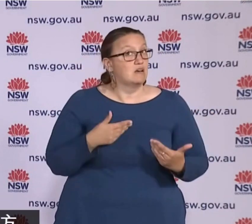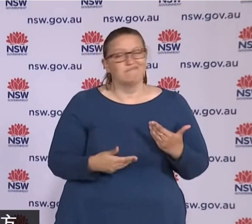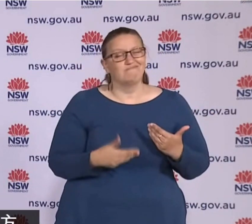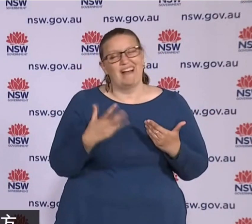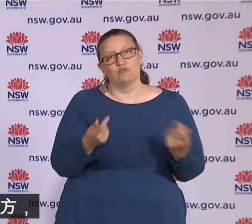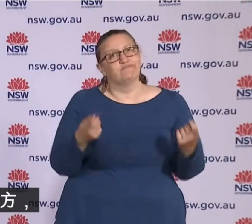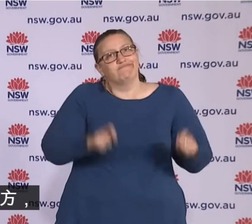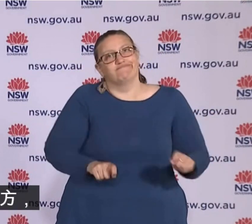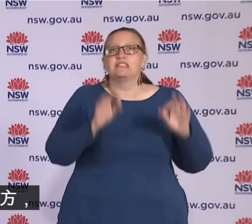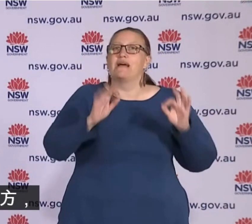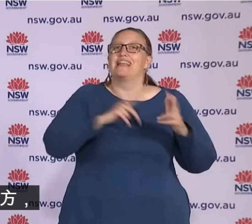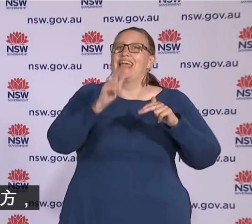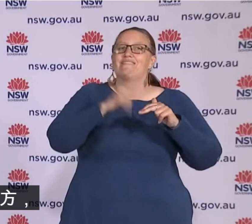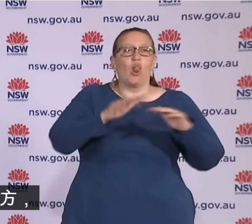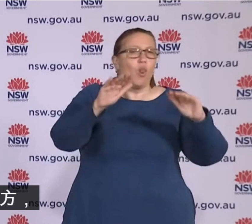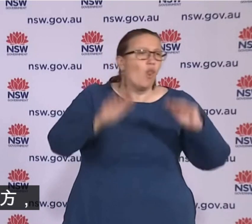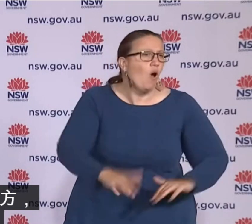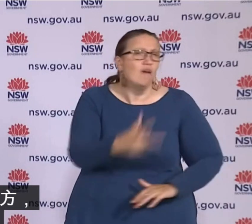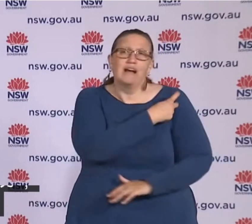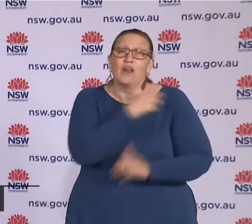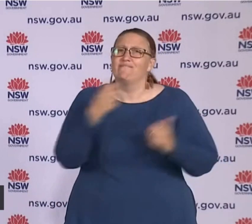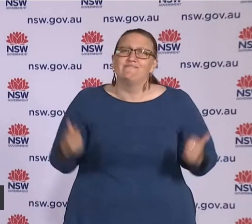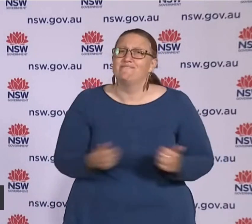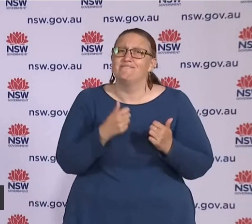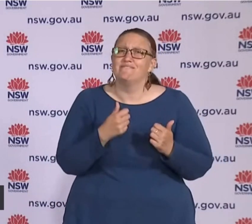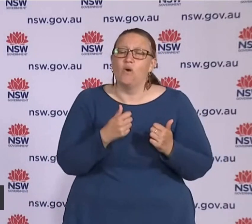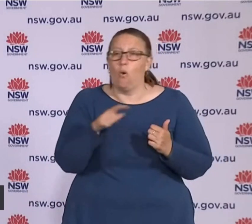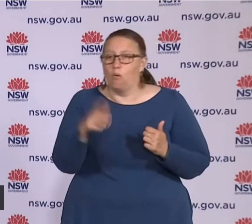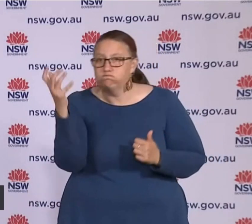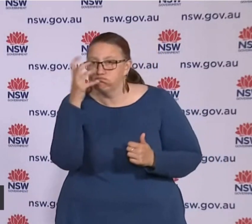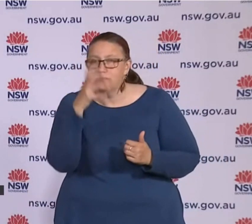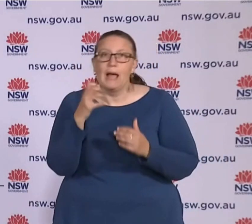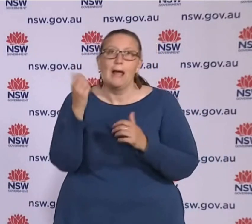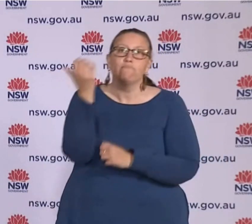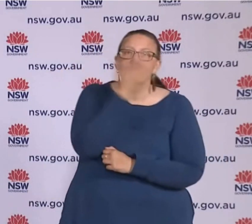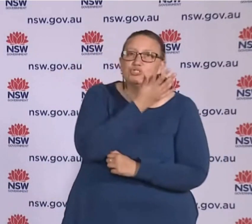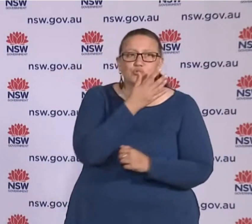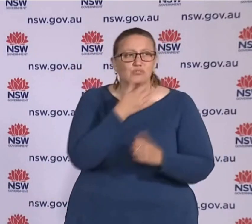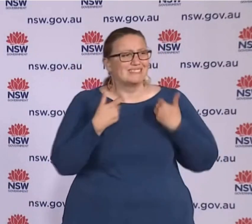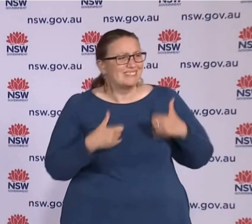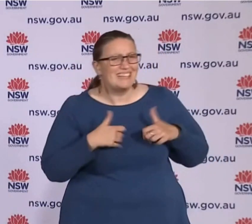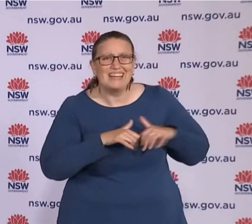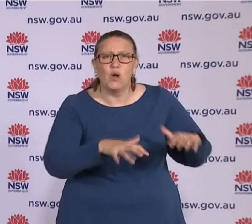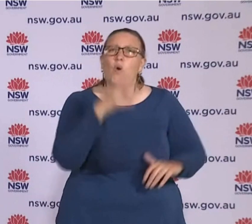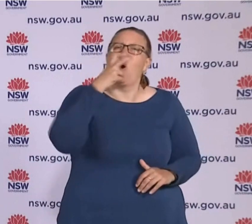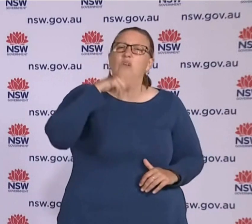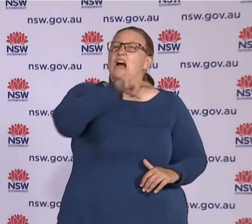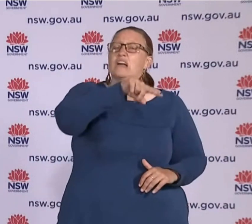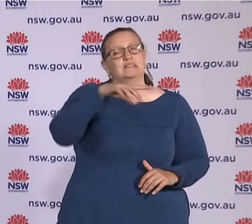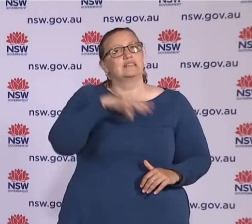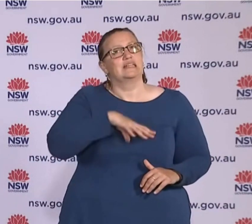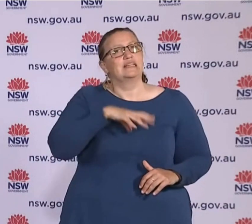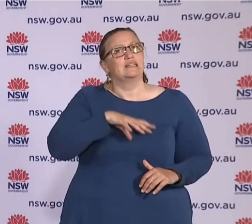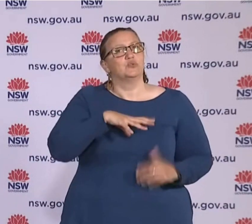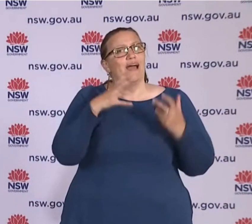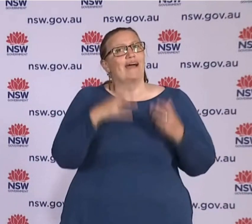vaccination coverage, particularly vulnerable communities, we take a precautionary role. And that's, I think, what the community would expect us to do.